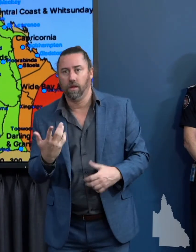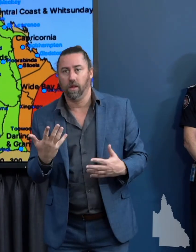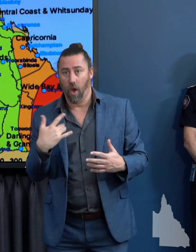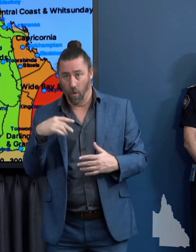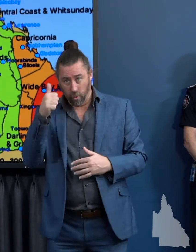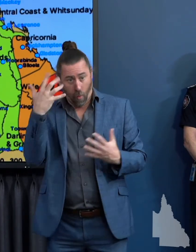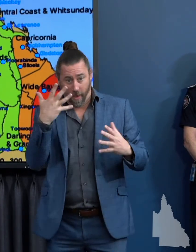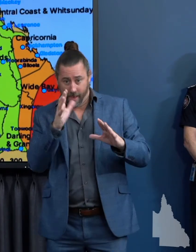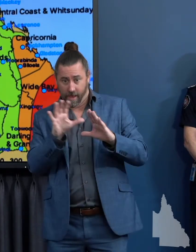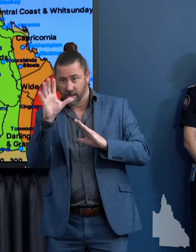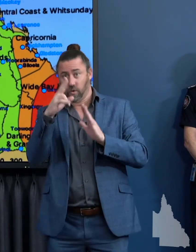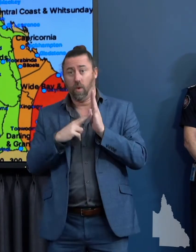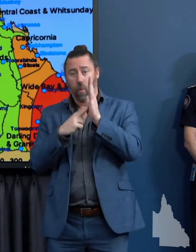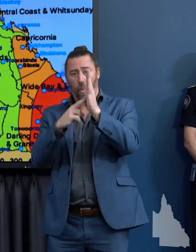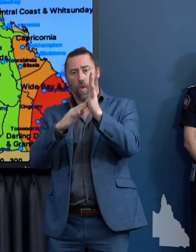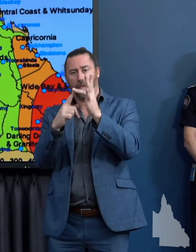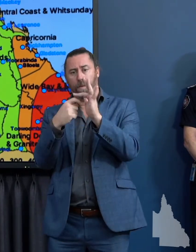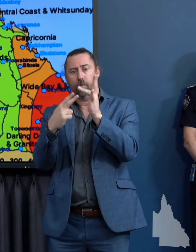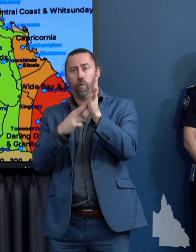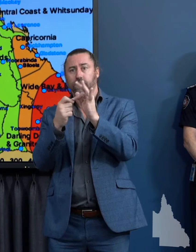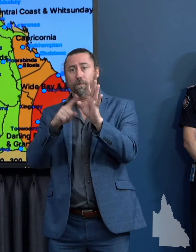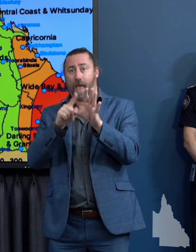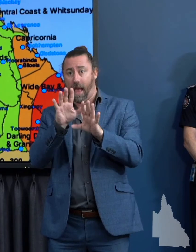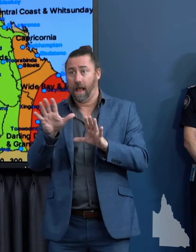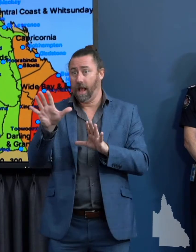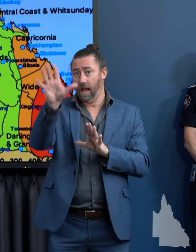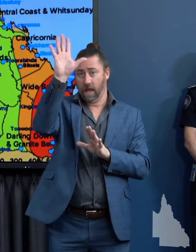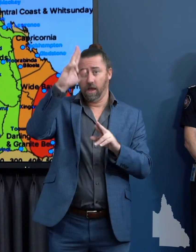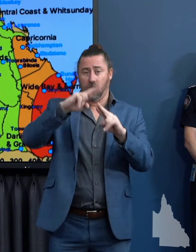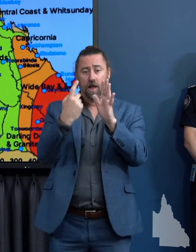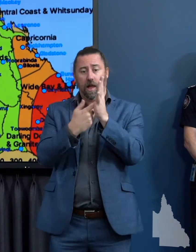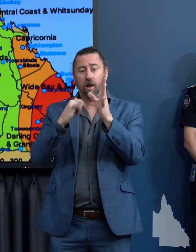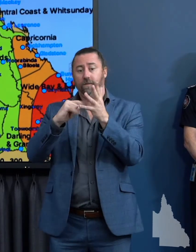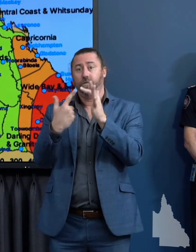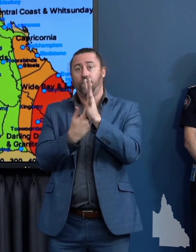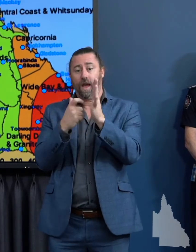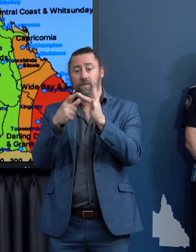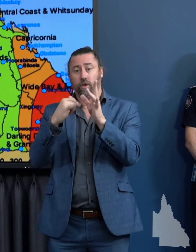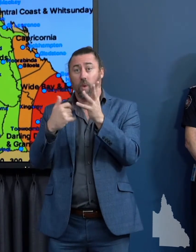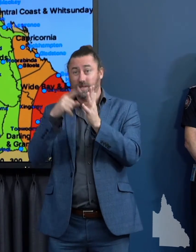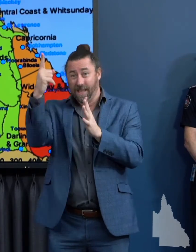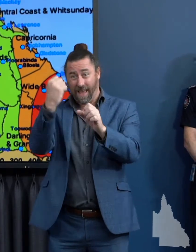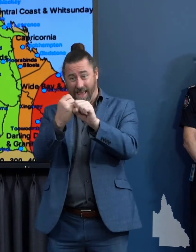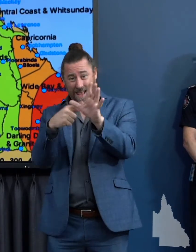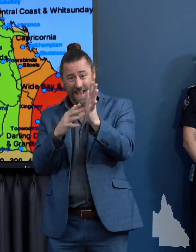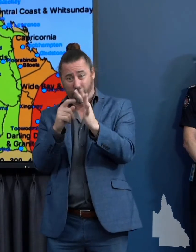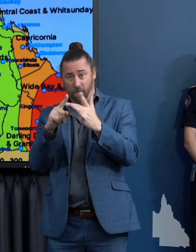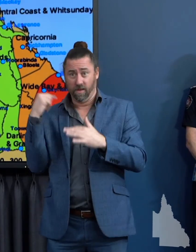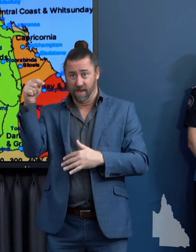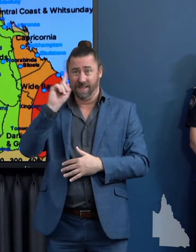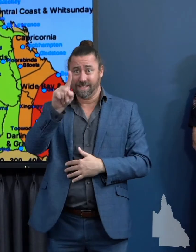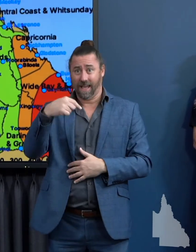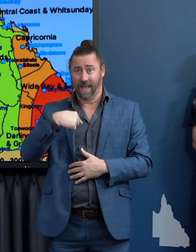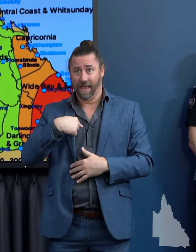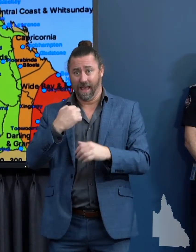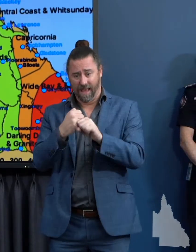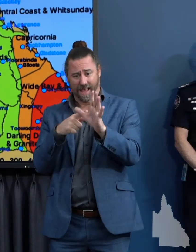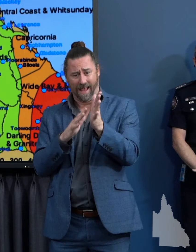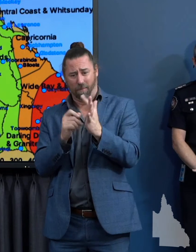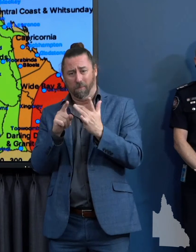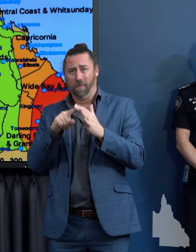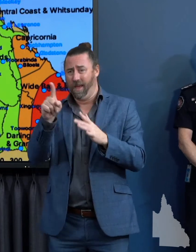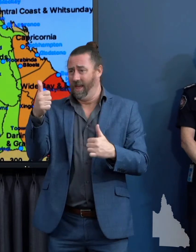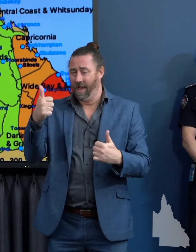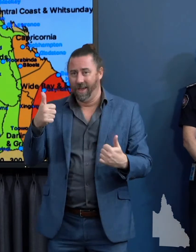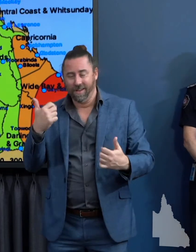be, from that northern Moreton Bay to Fraser Coast, including Gympie, just where I was the other day. These people have been through a